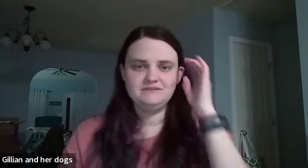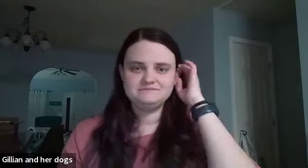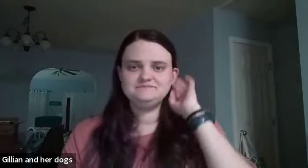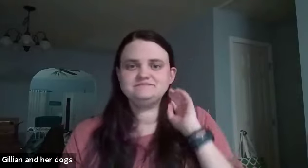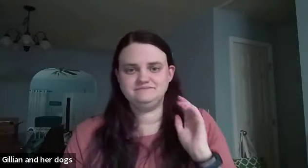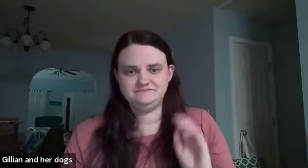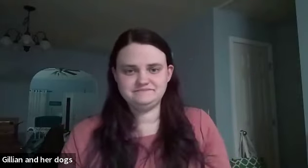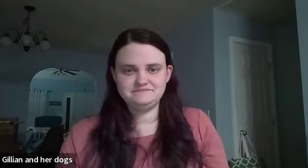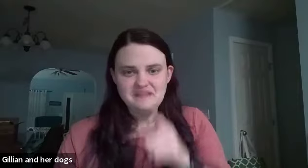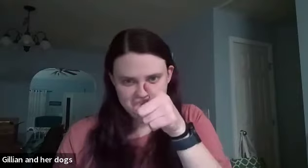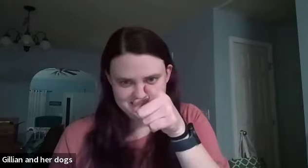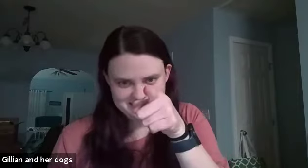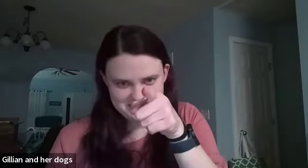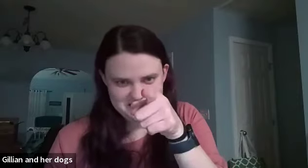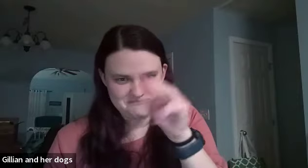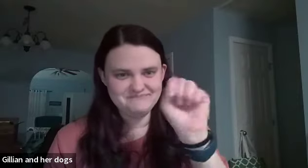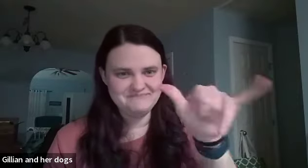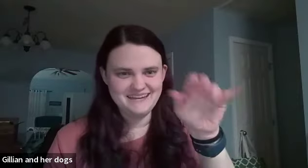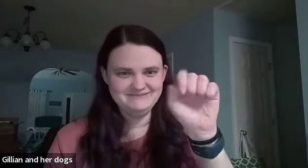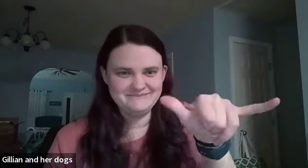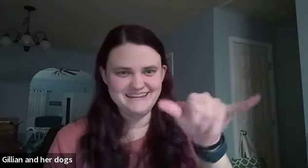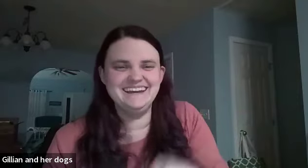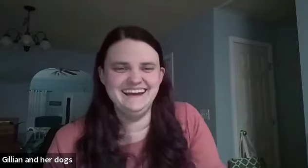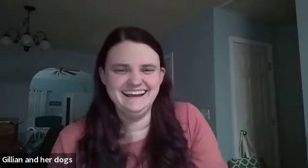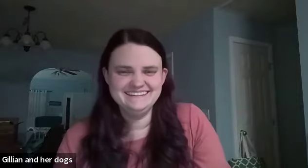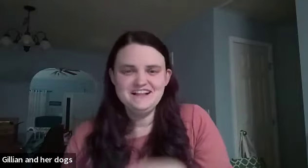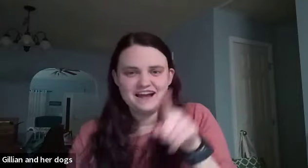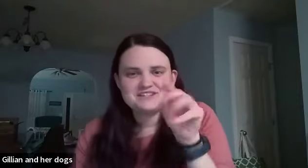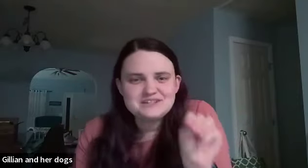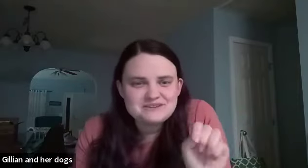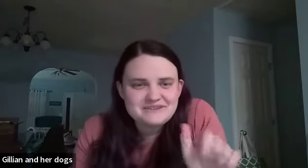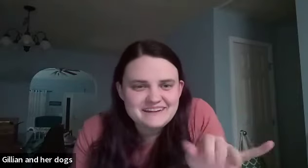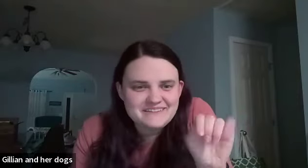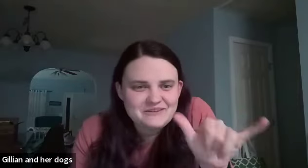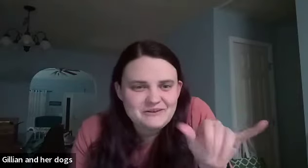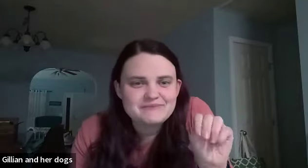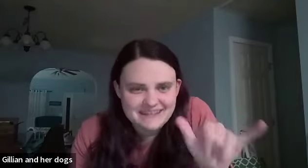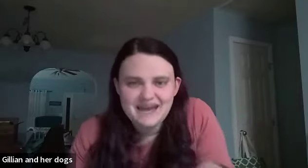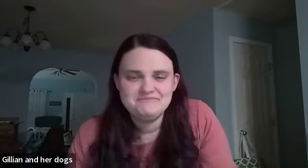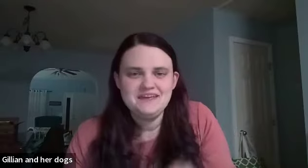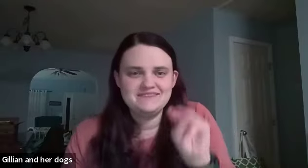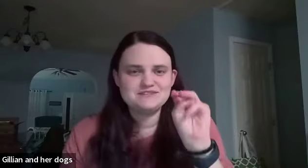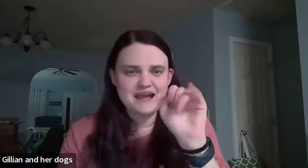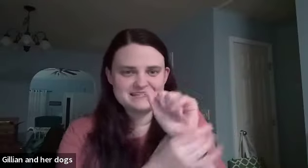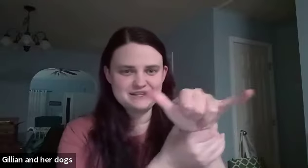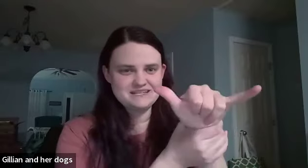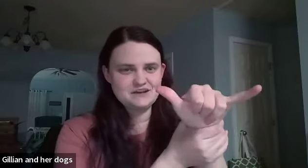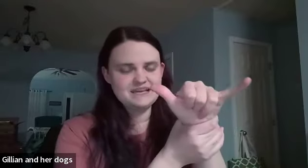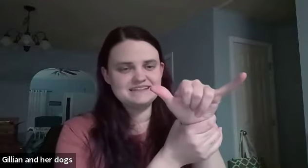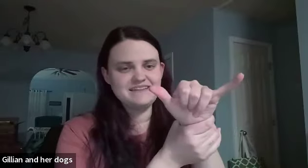right. That's exactly, yeah, May. I saw you do it right here in the little corner. I'm like, yeah, that's why I had to slow myself. As a